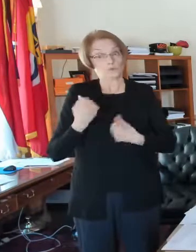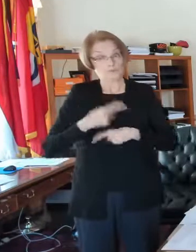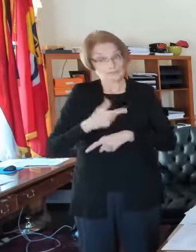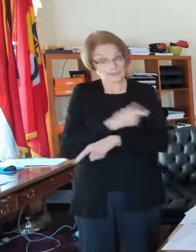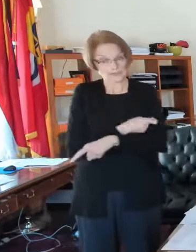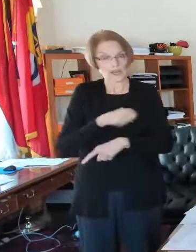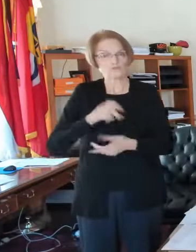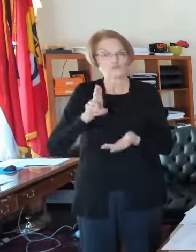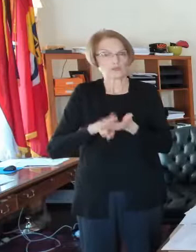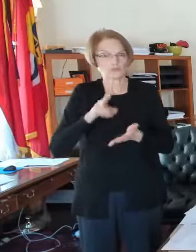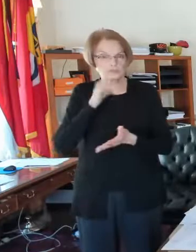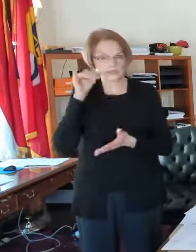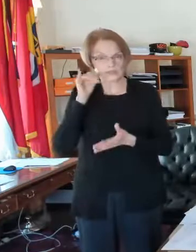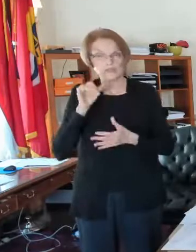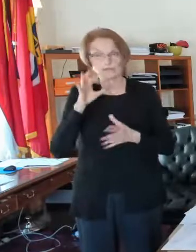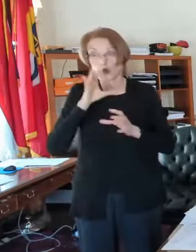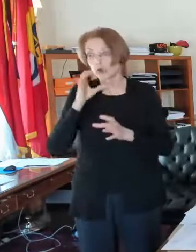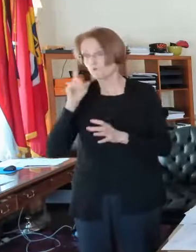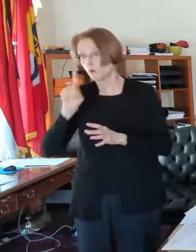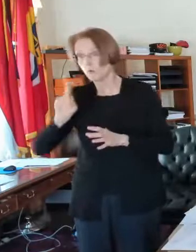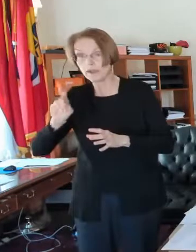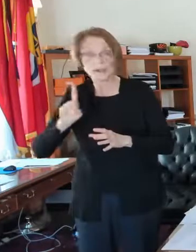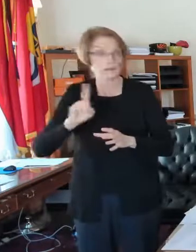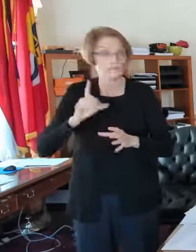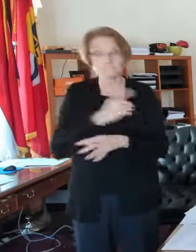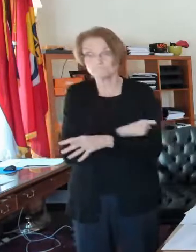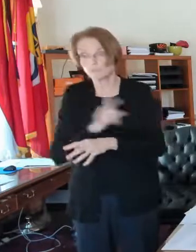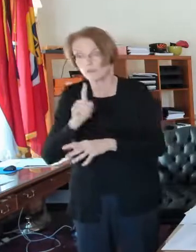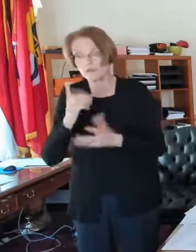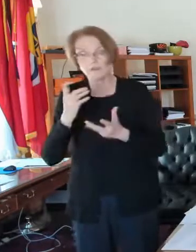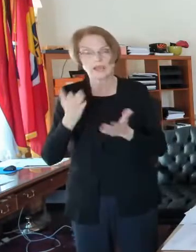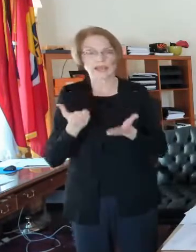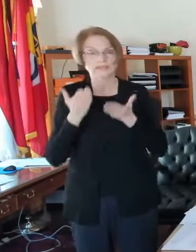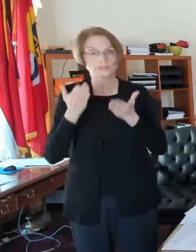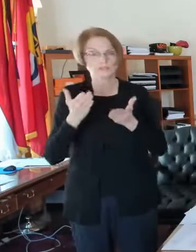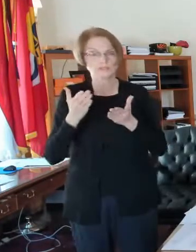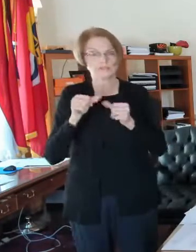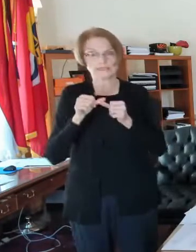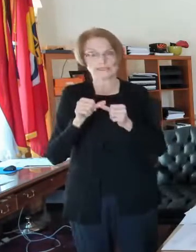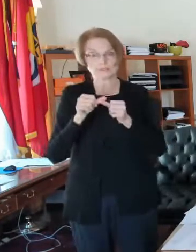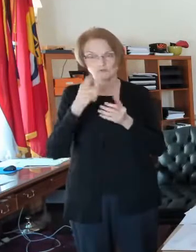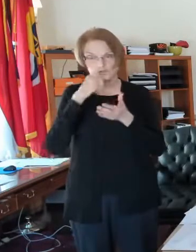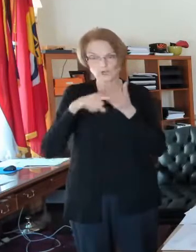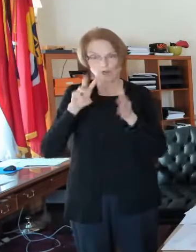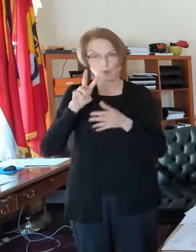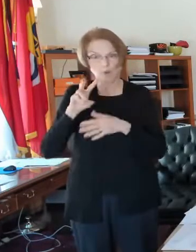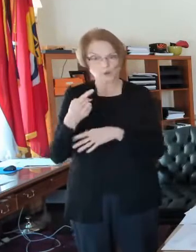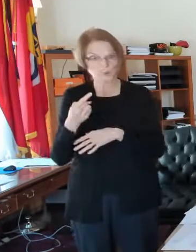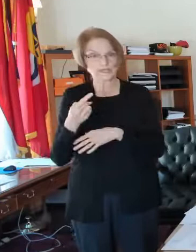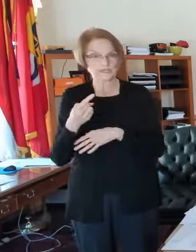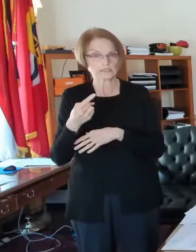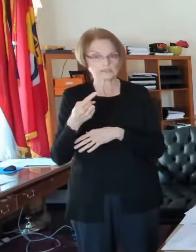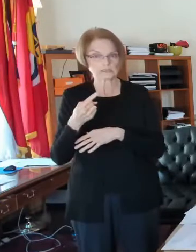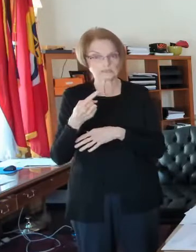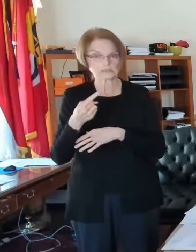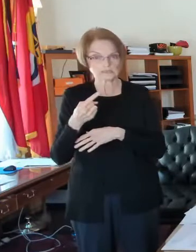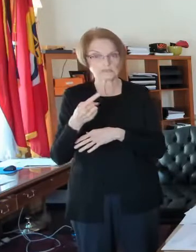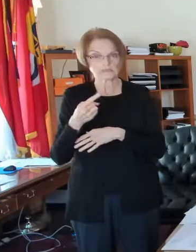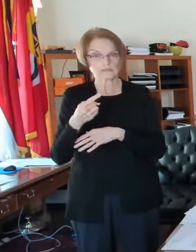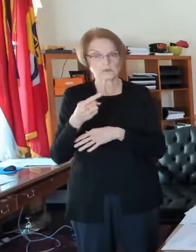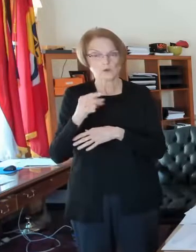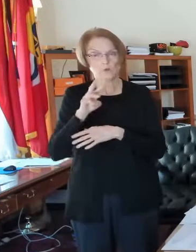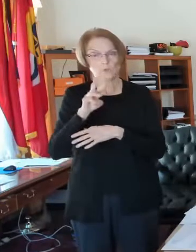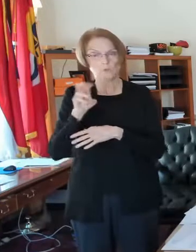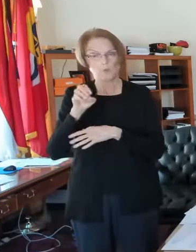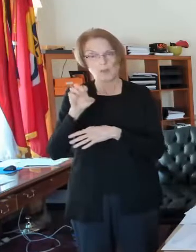Those of you that are searching for a place to get a vaccination, I would suggest continuing to check the Walgreens site. They don't have